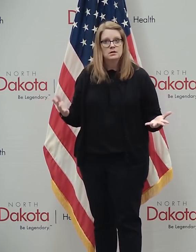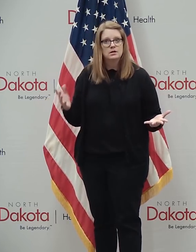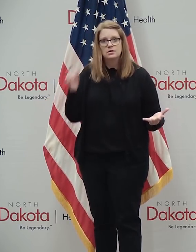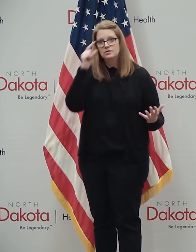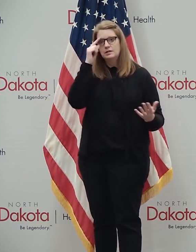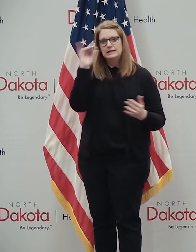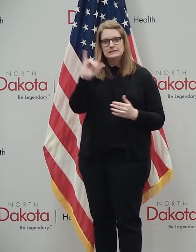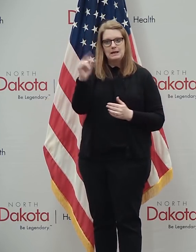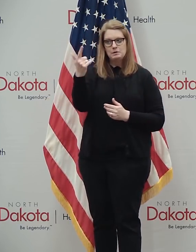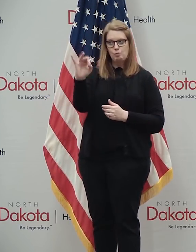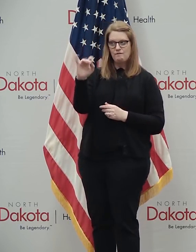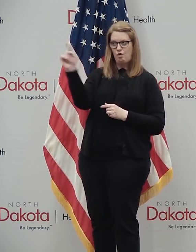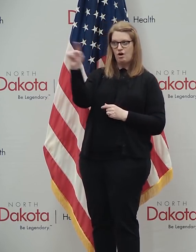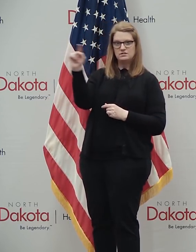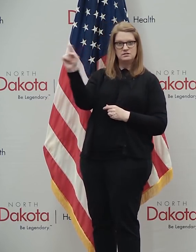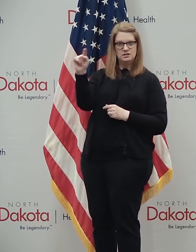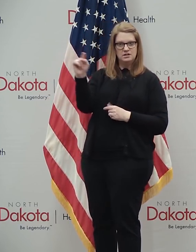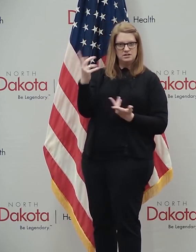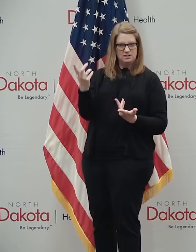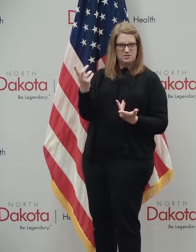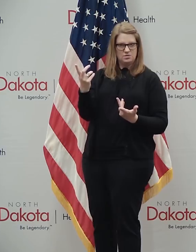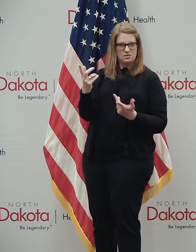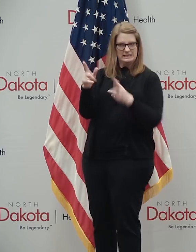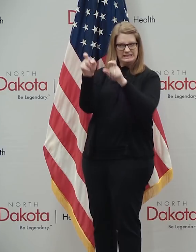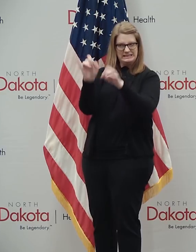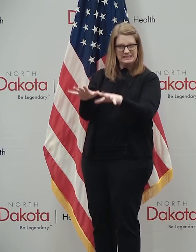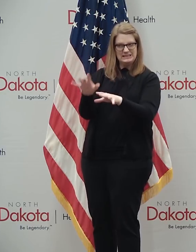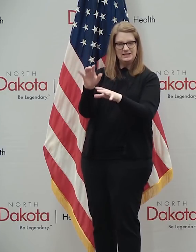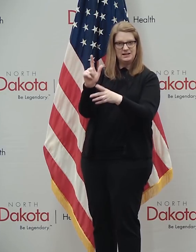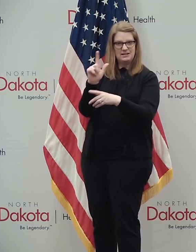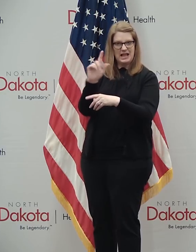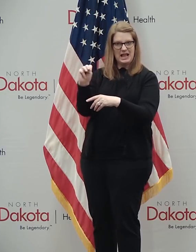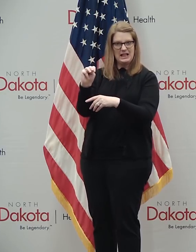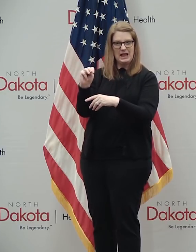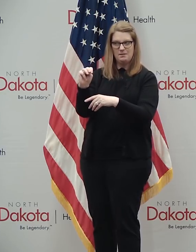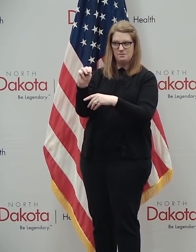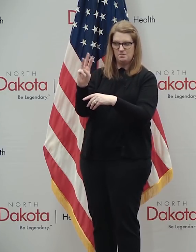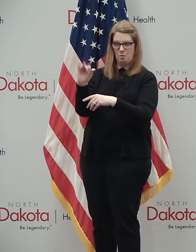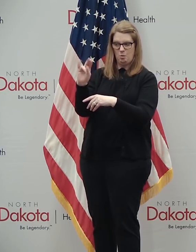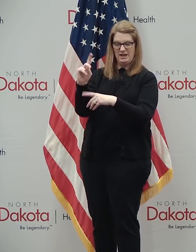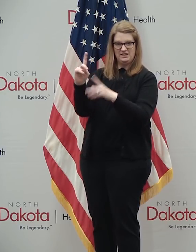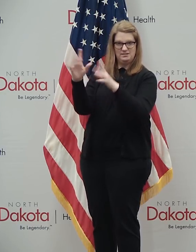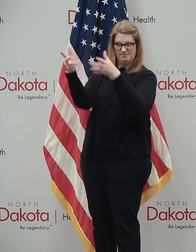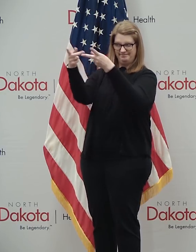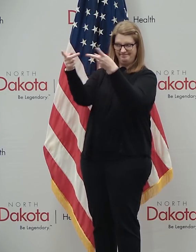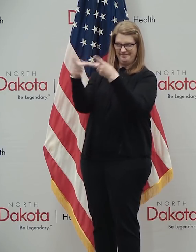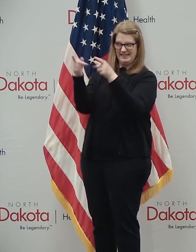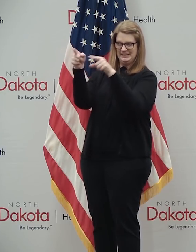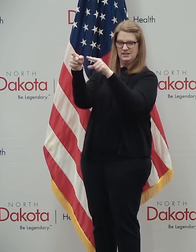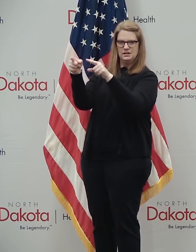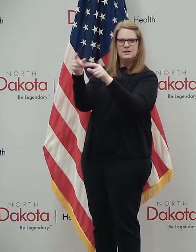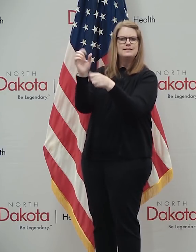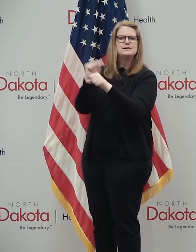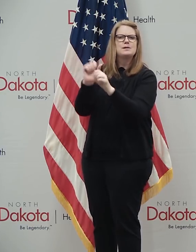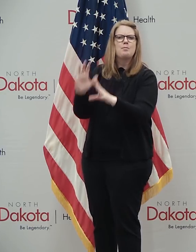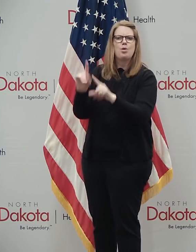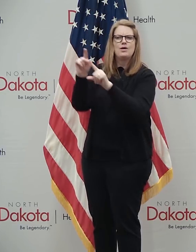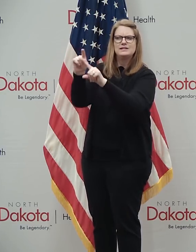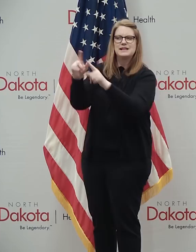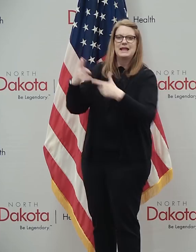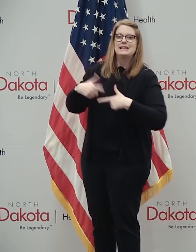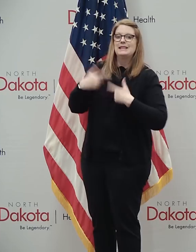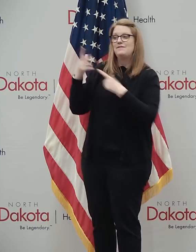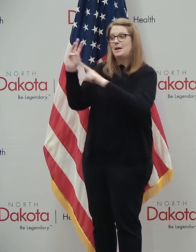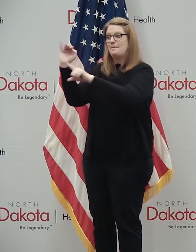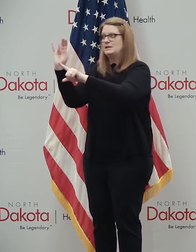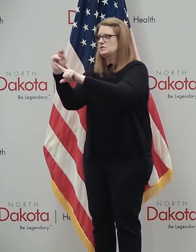in Grand Forks when we were testing, even when we were testing at the situation with a large outbreak there, they had employees at that facility lived in the